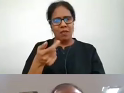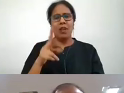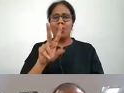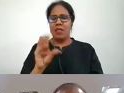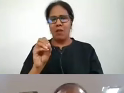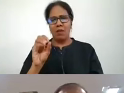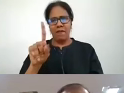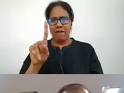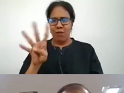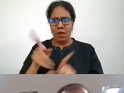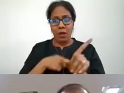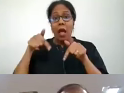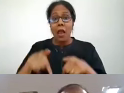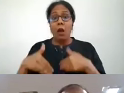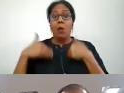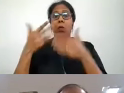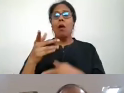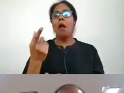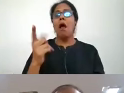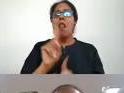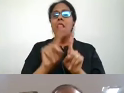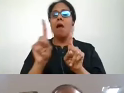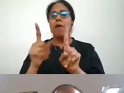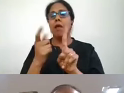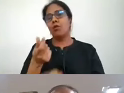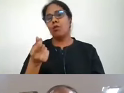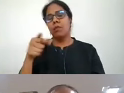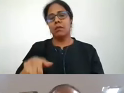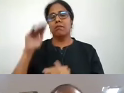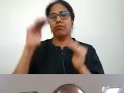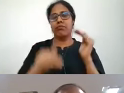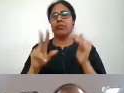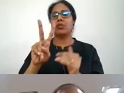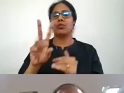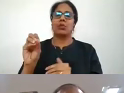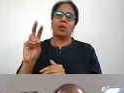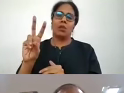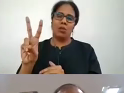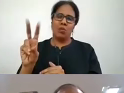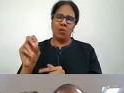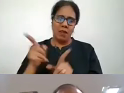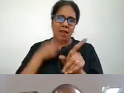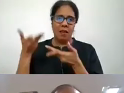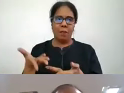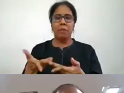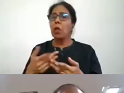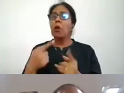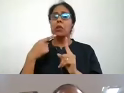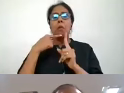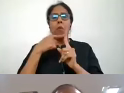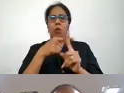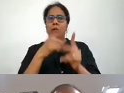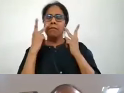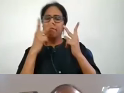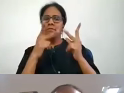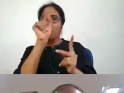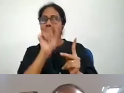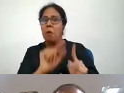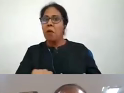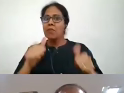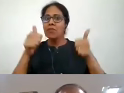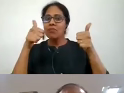11 in 2020. Although this is the positive side of the story for India, but we also know that many remain